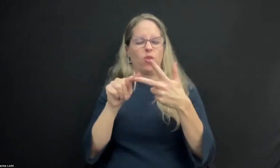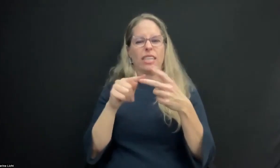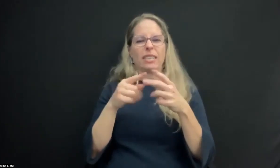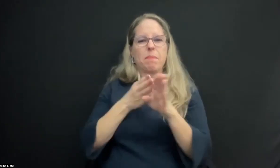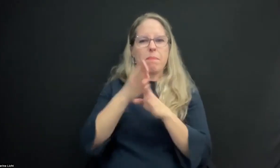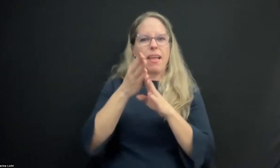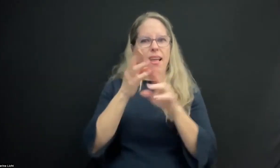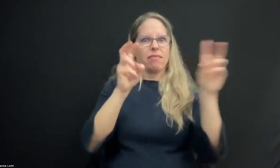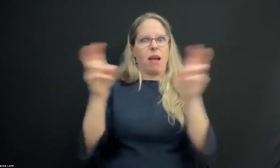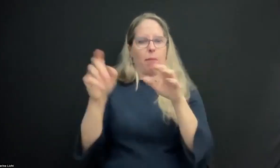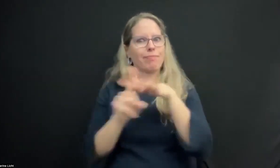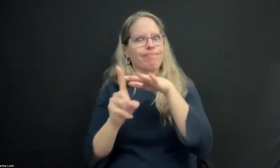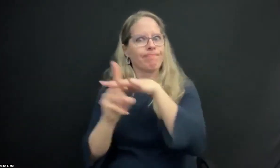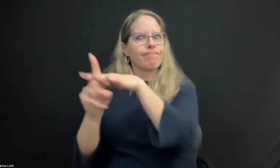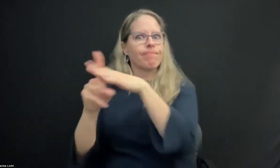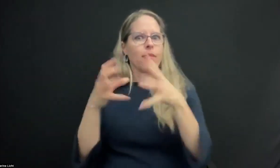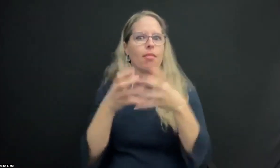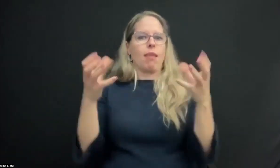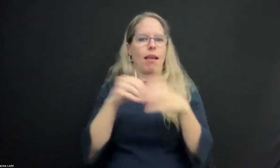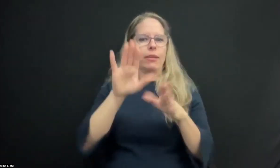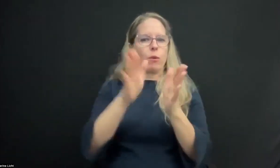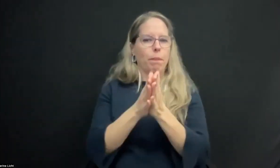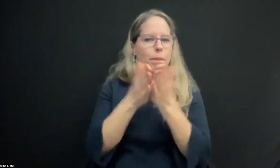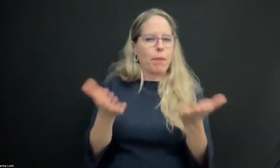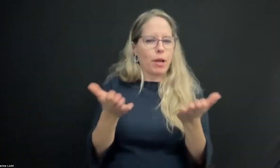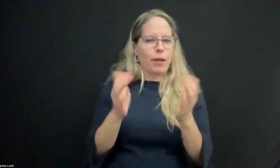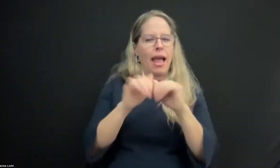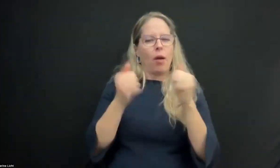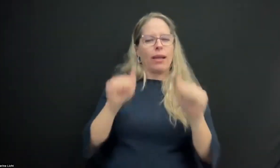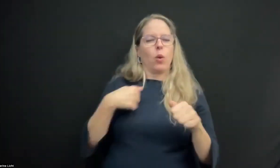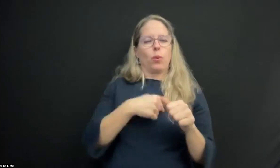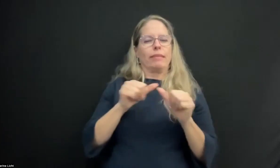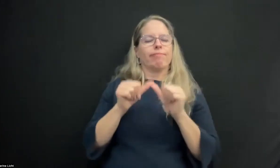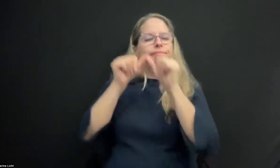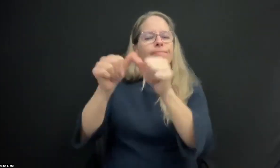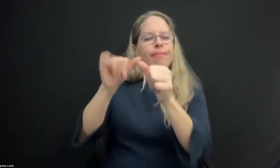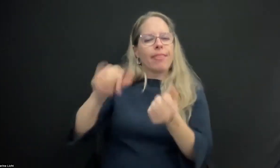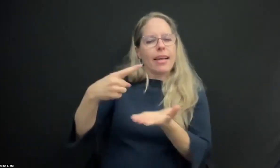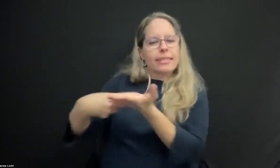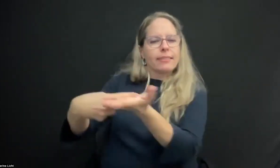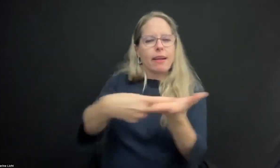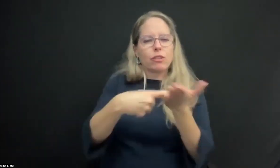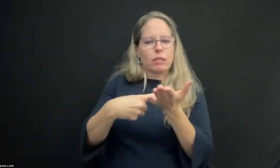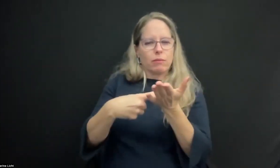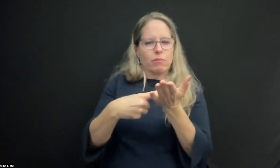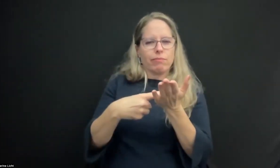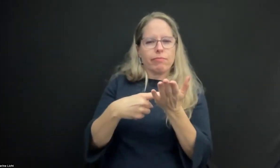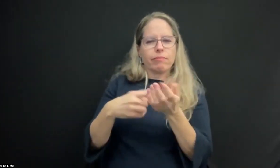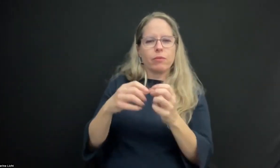Those are three major themes that show up in the book, throughout the book. How can we continue the discussion